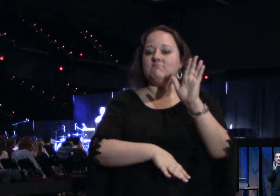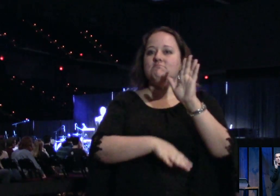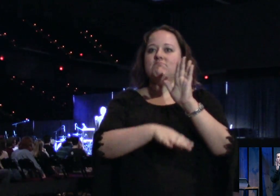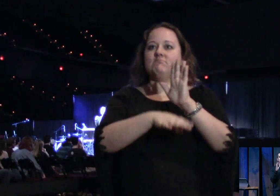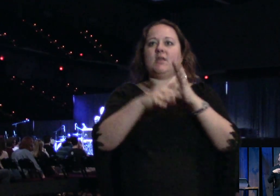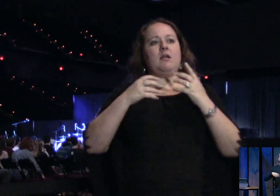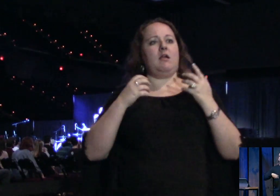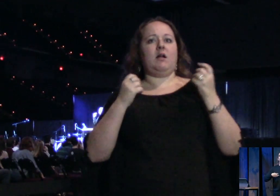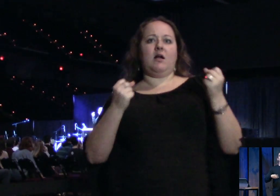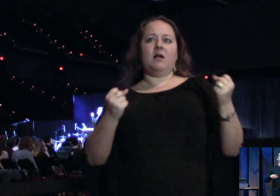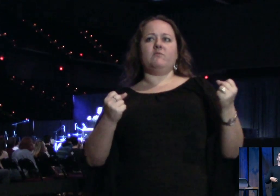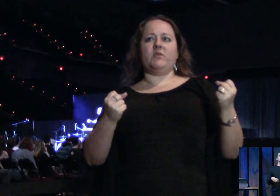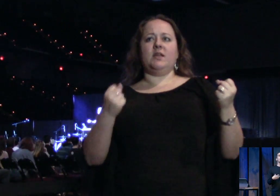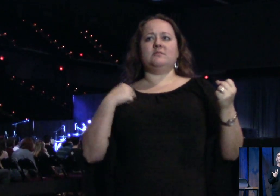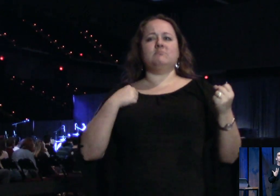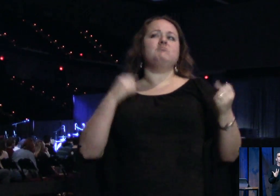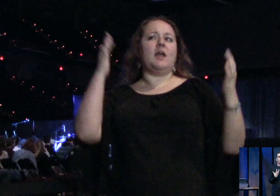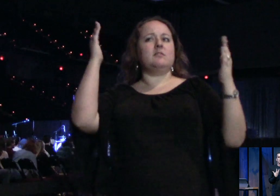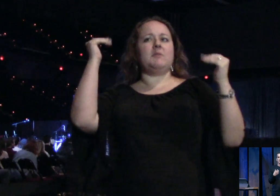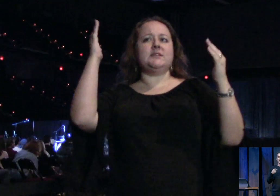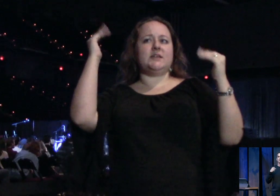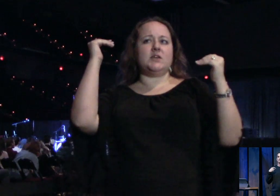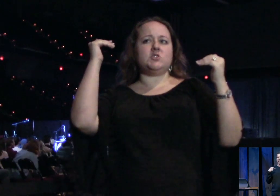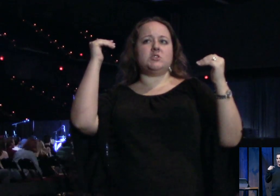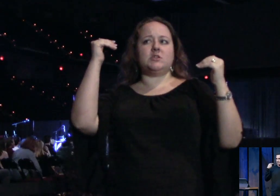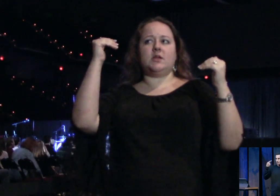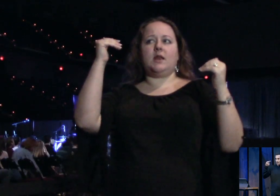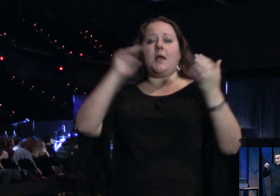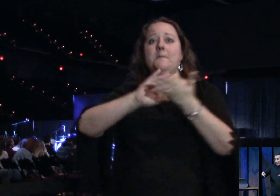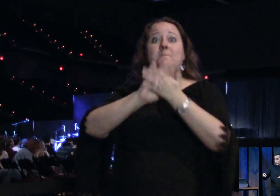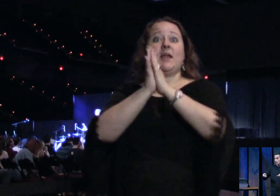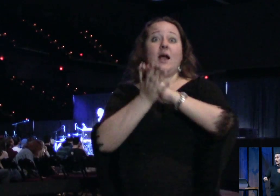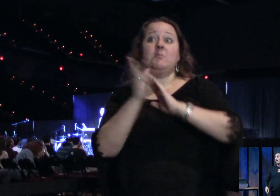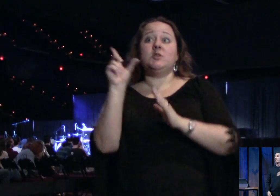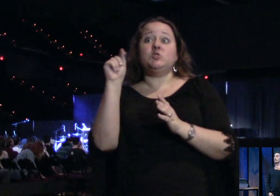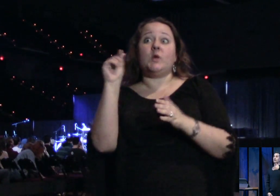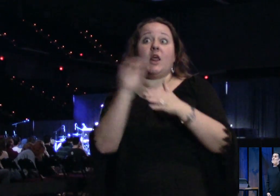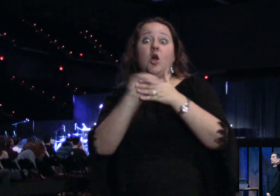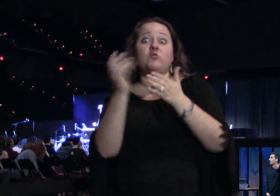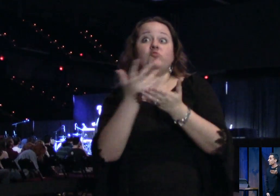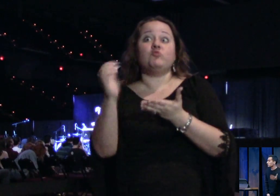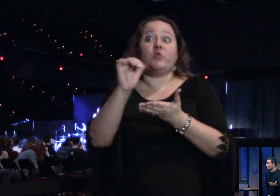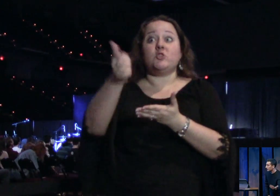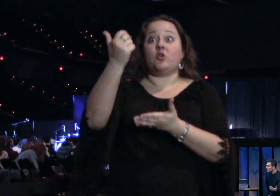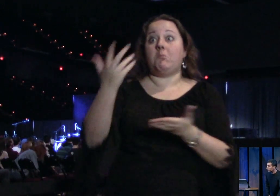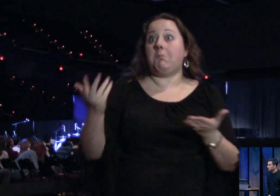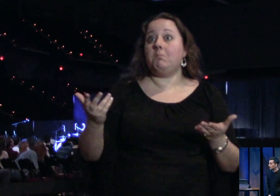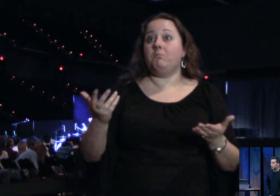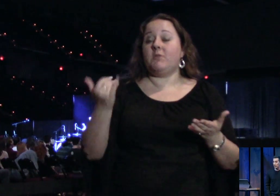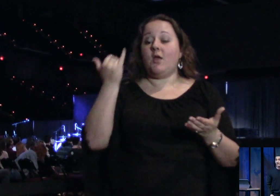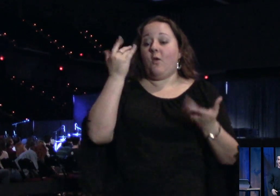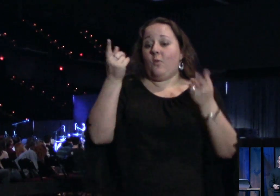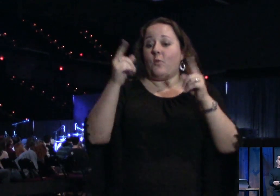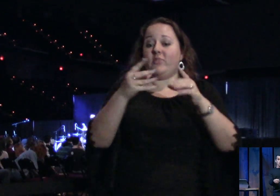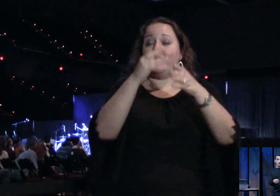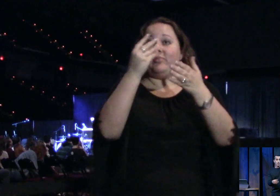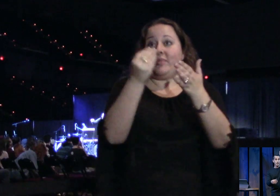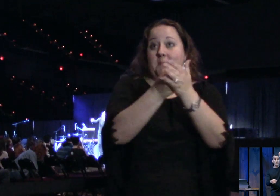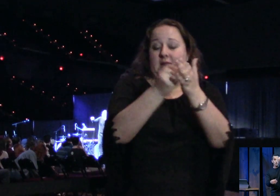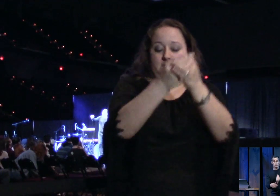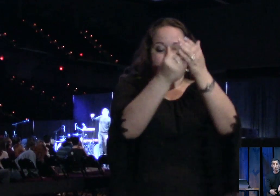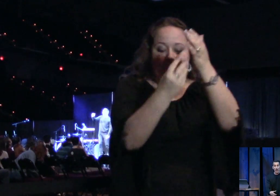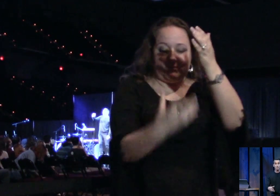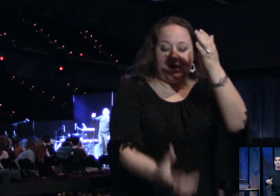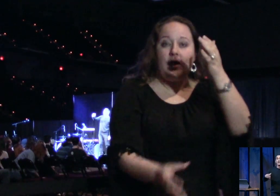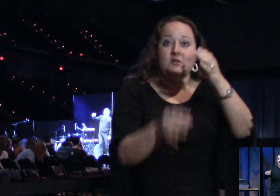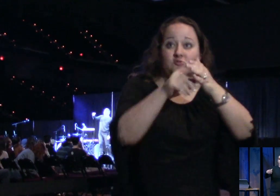that, something in you develops this confidence in this expectation that you're going to become $20 richer. And so when the